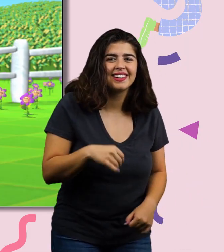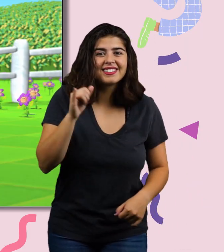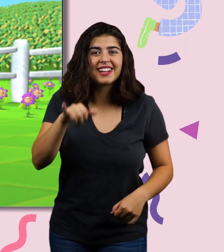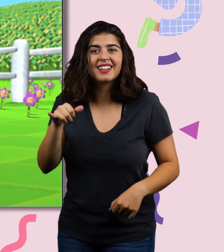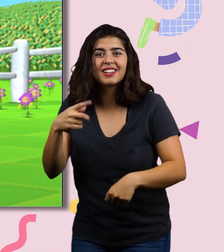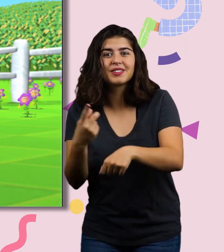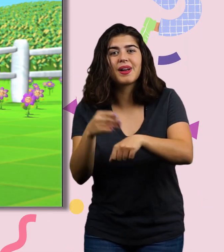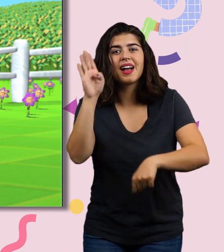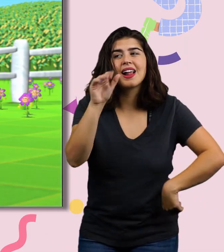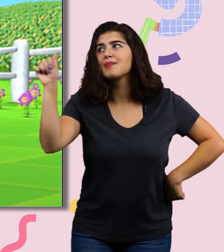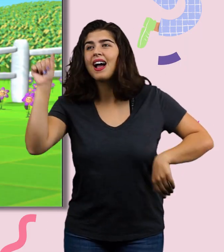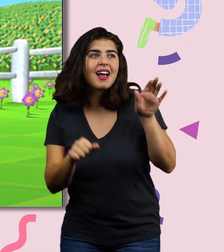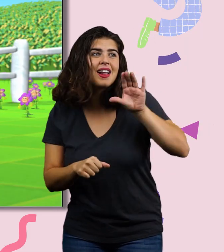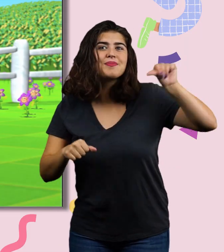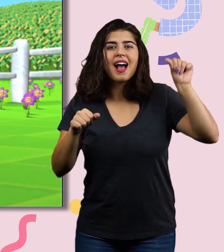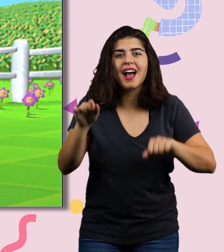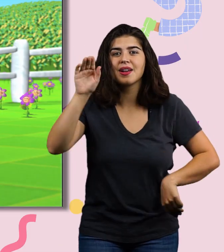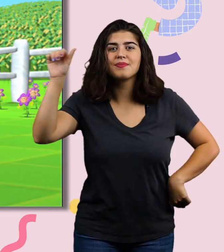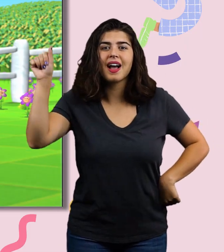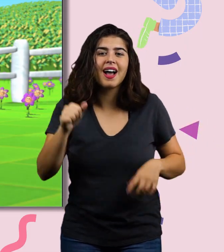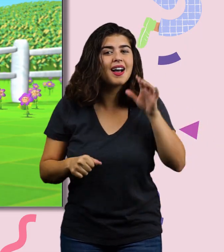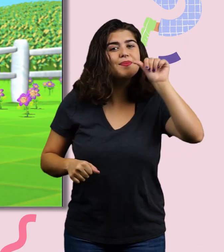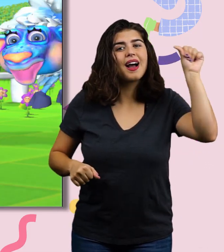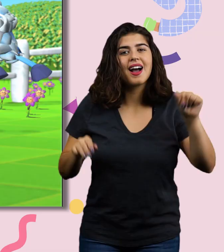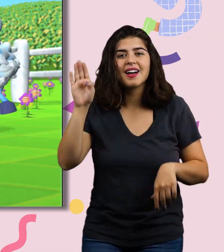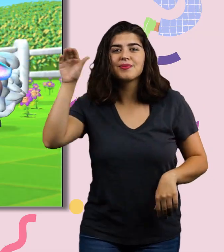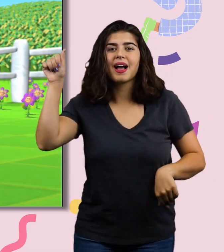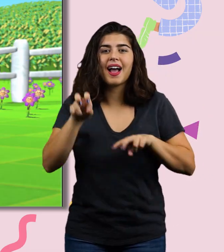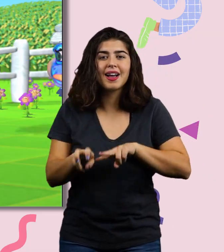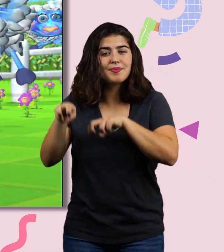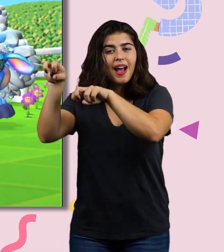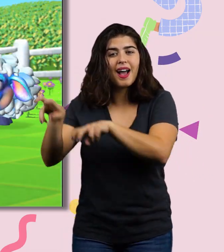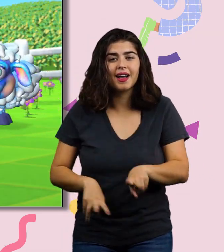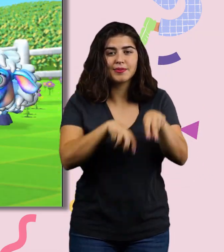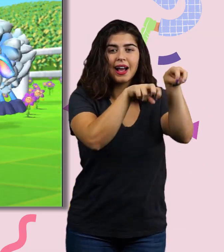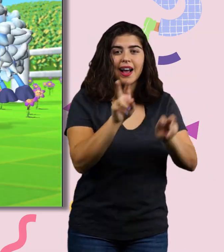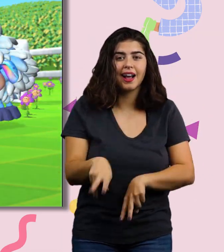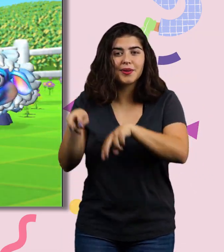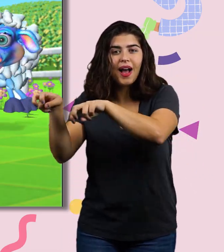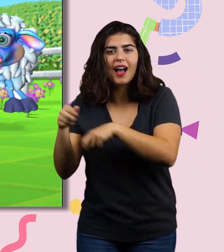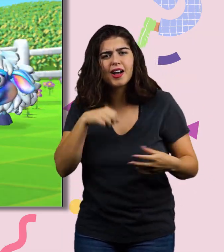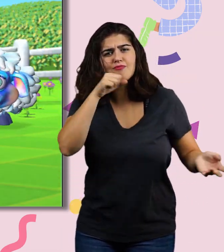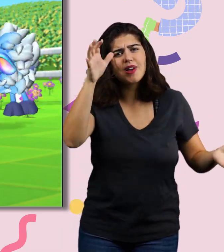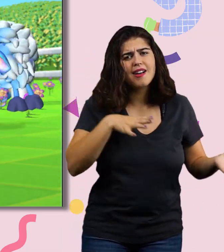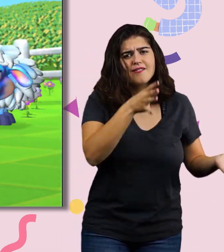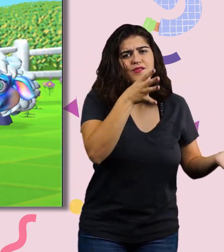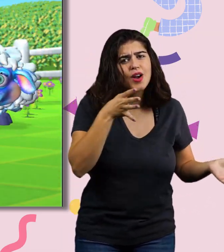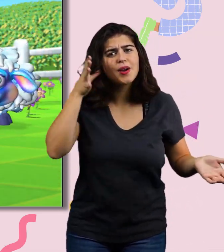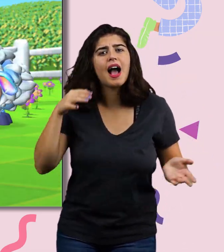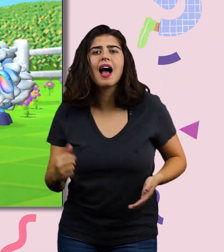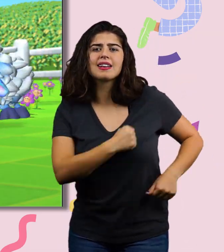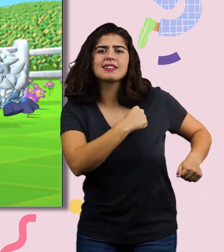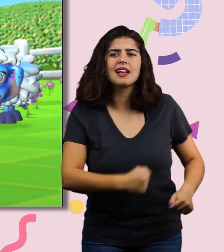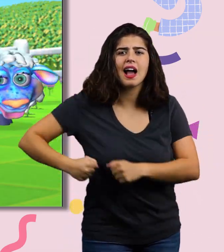E-I-E-I-O-E-O. With a ba-ba here and a ba-ba there, here a ba, there a ba, everywhere Betty ba's. Old MacDonald had a